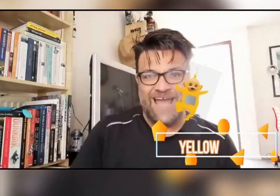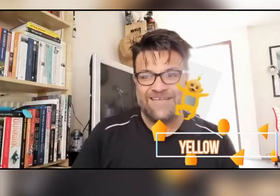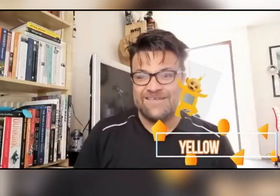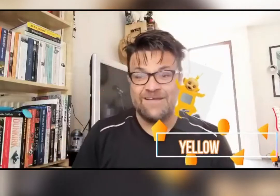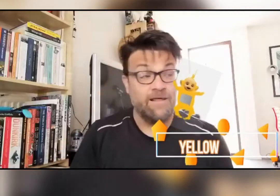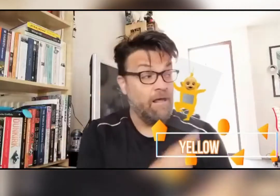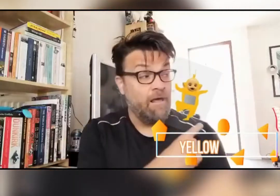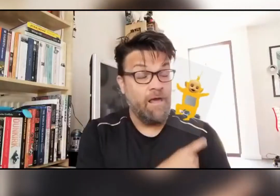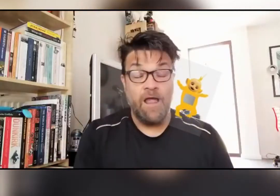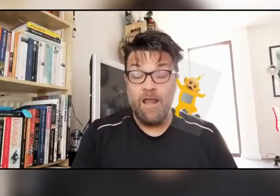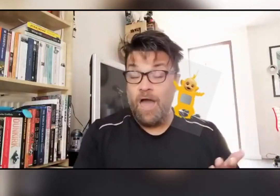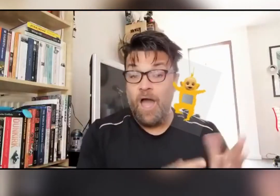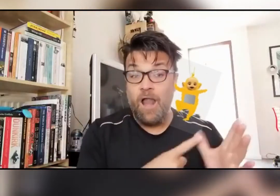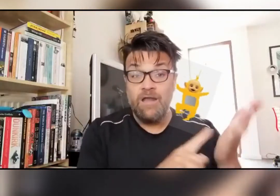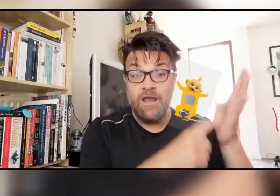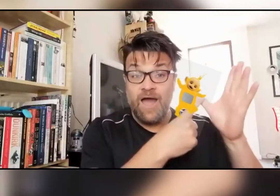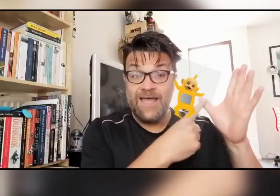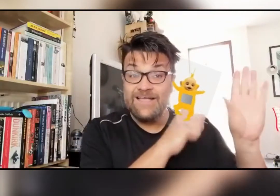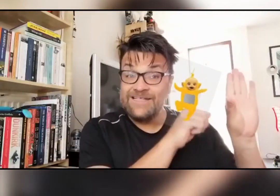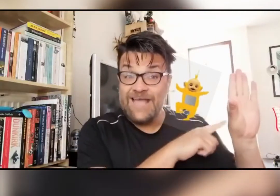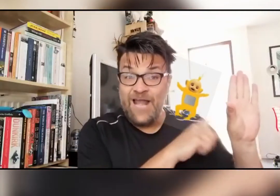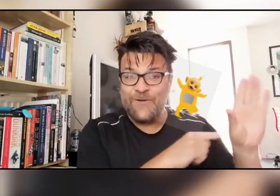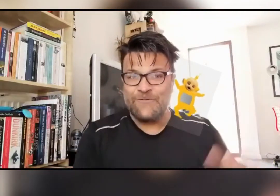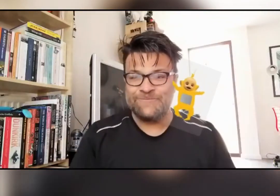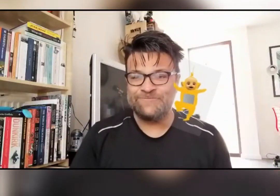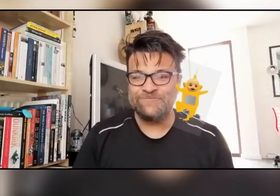done. Lala is yellow.